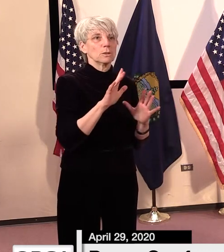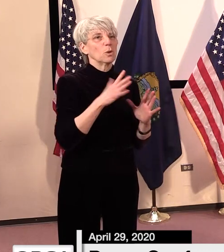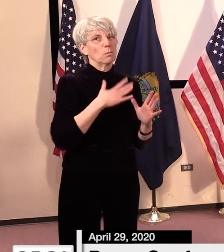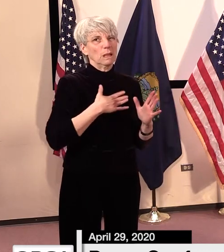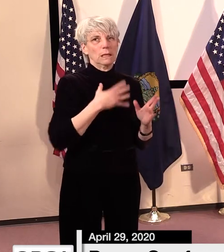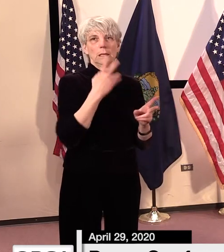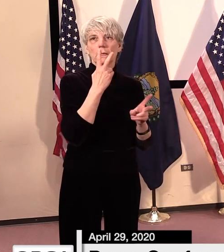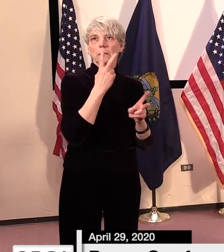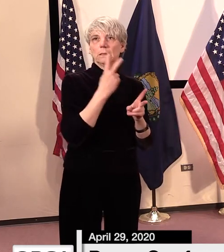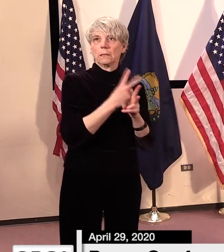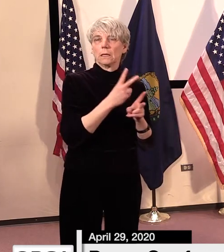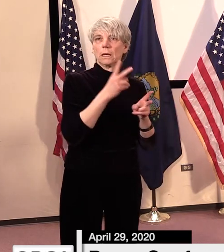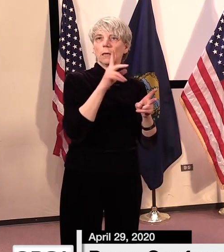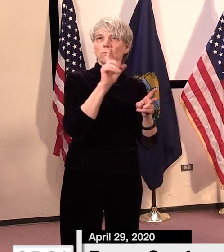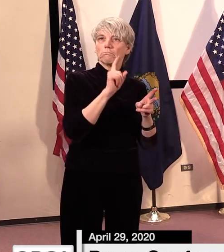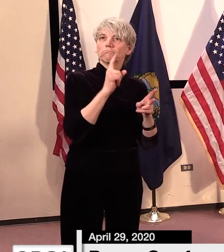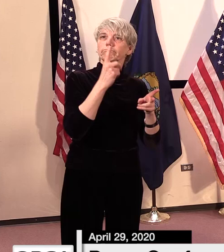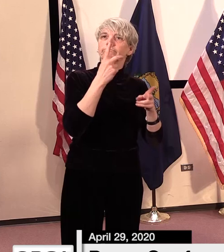that in mind